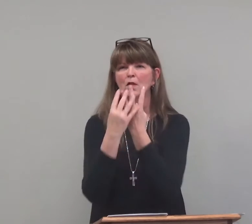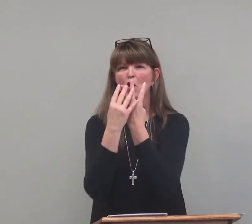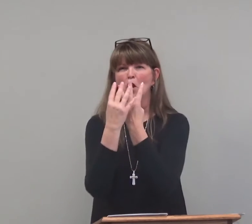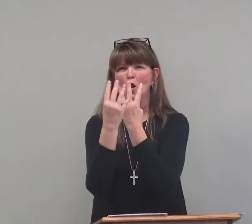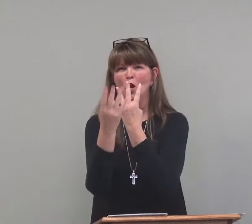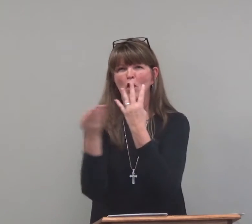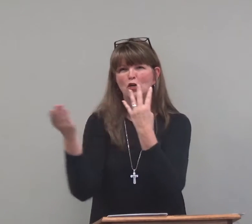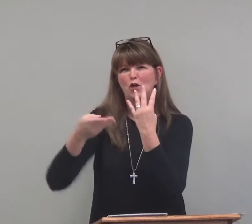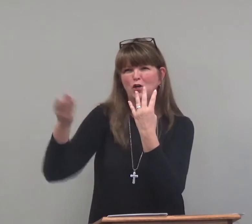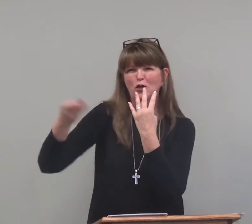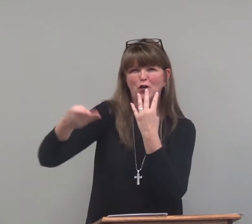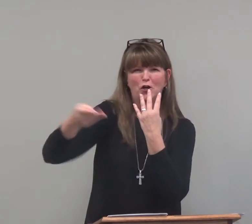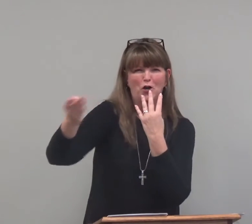to glean the fields.